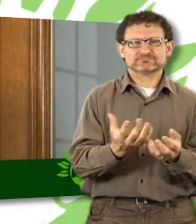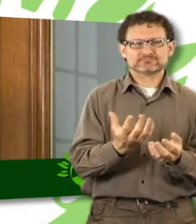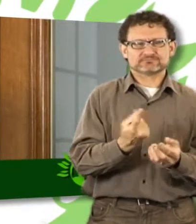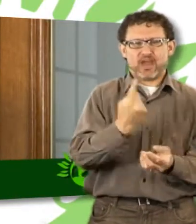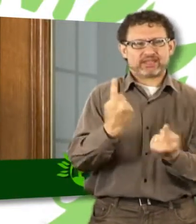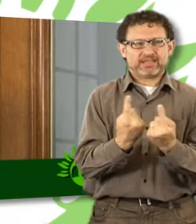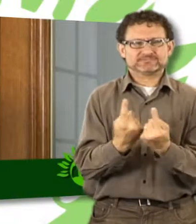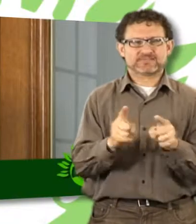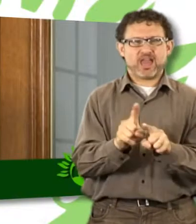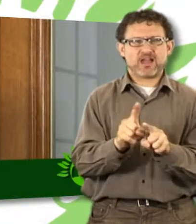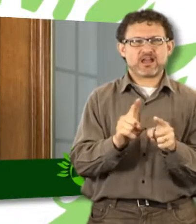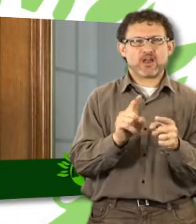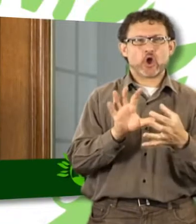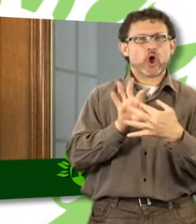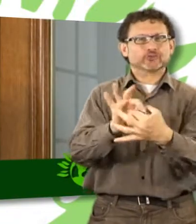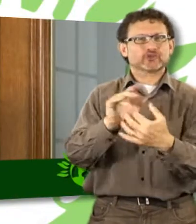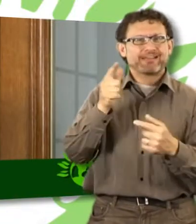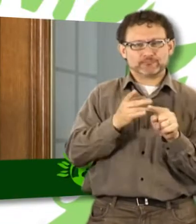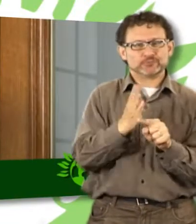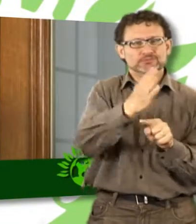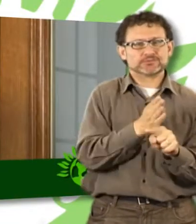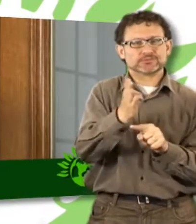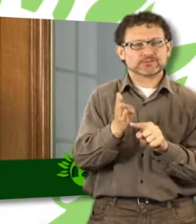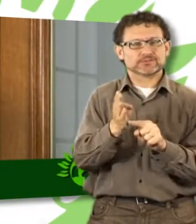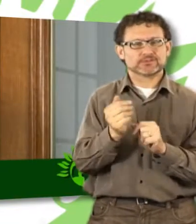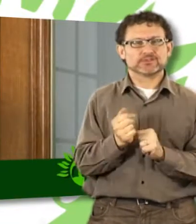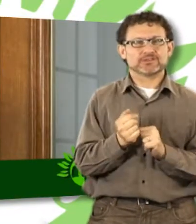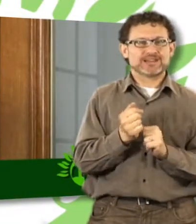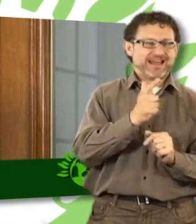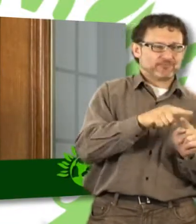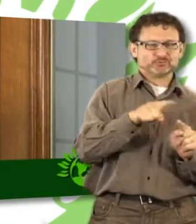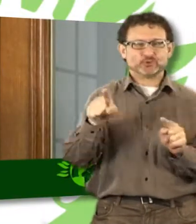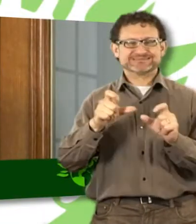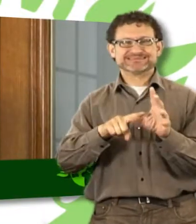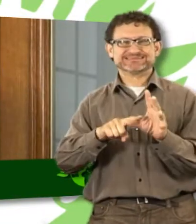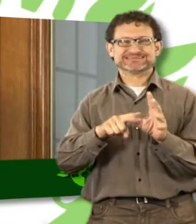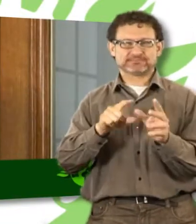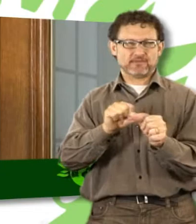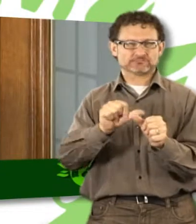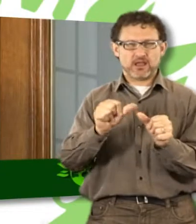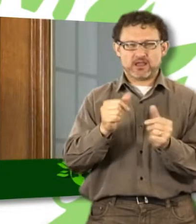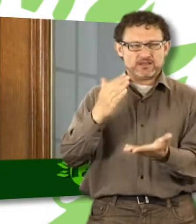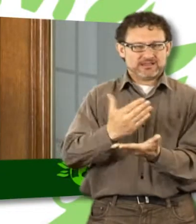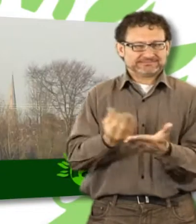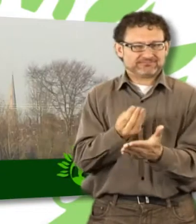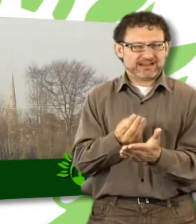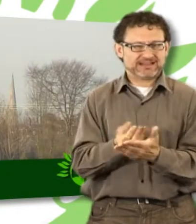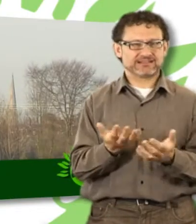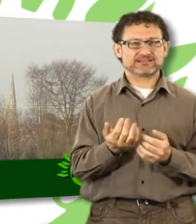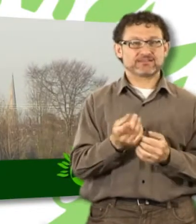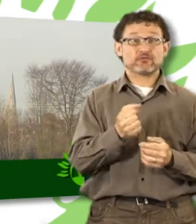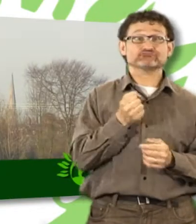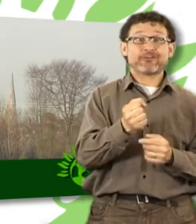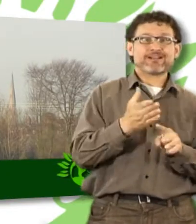High Speed 2 now, and certainly to oppose it travelling further north than Lichfield when that time comes.